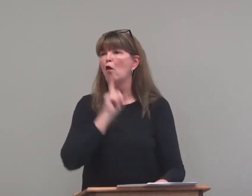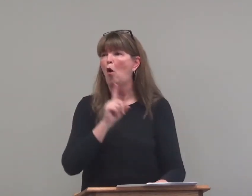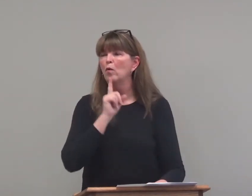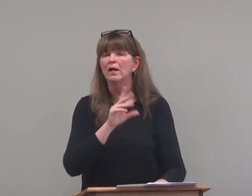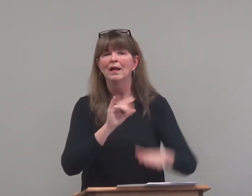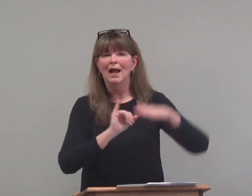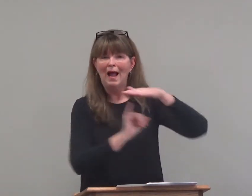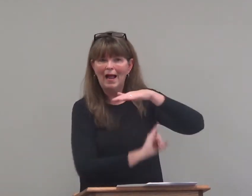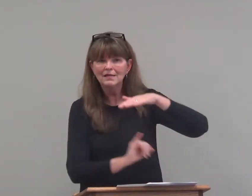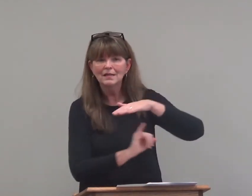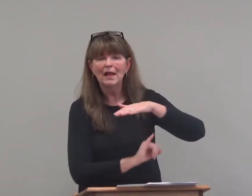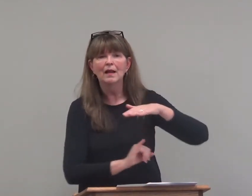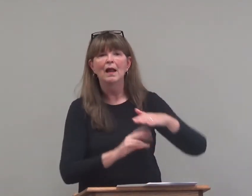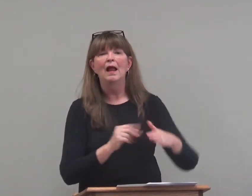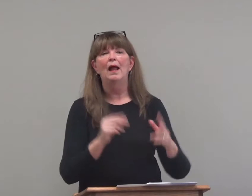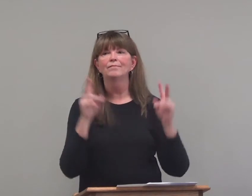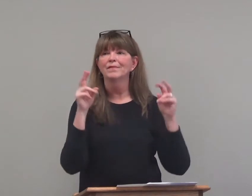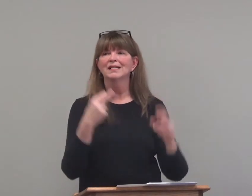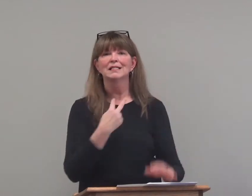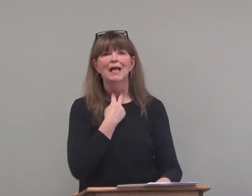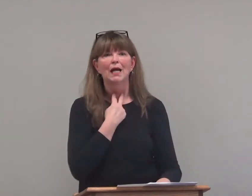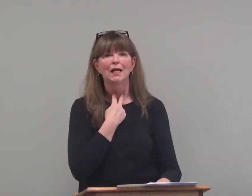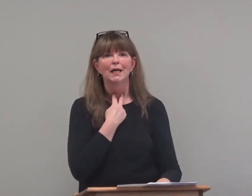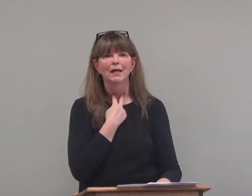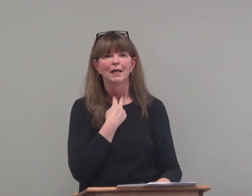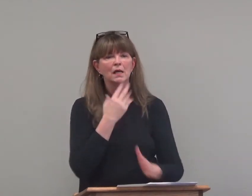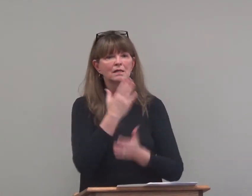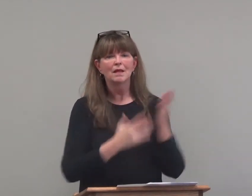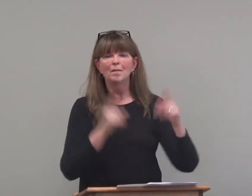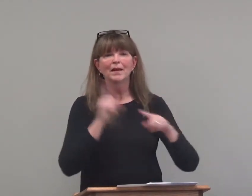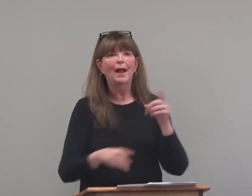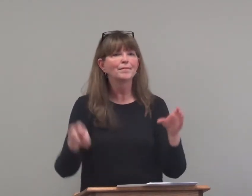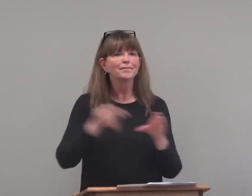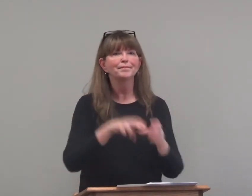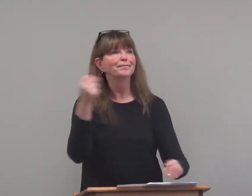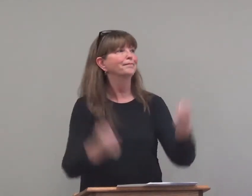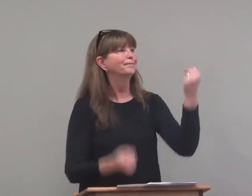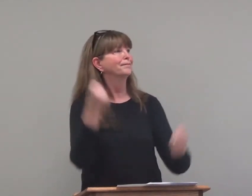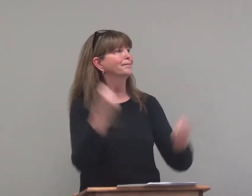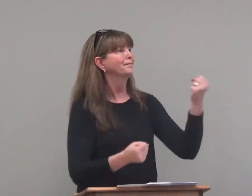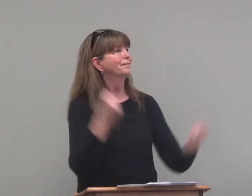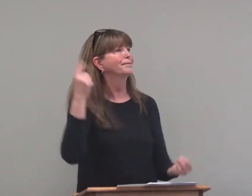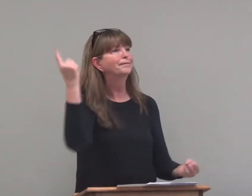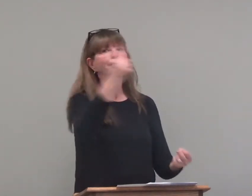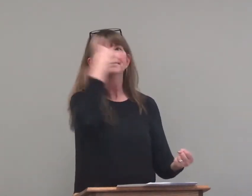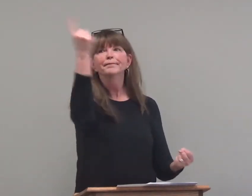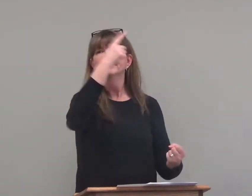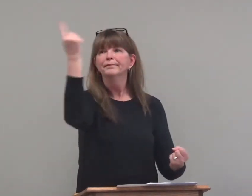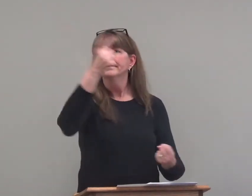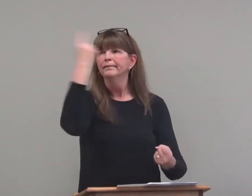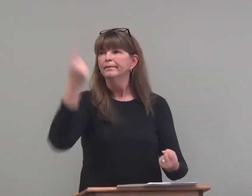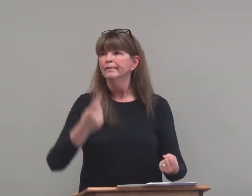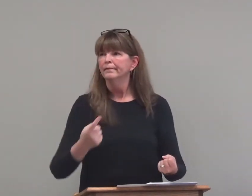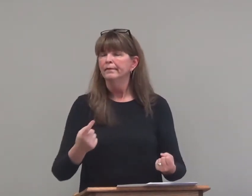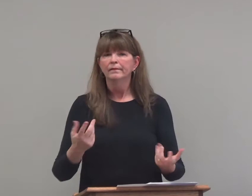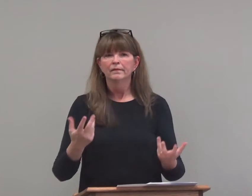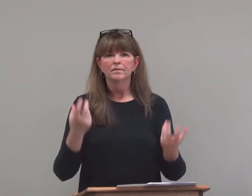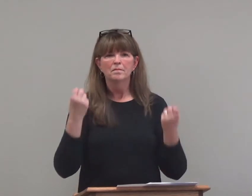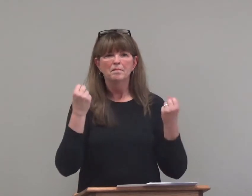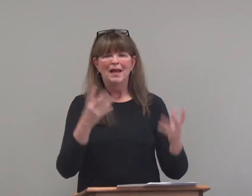Because they are very lonesome, they are very isolated, they are very victimized. They can't drive anywhere they want.